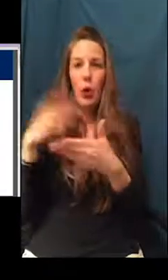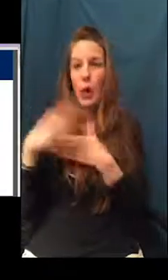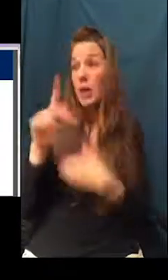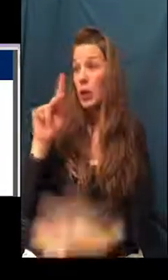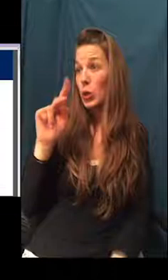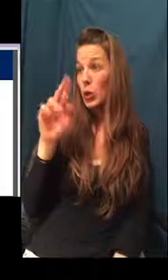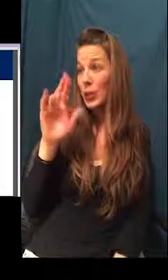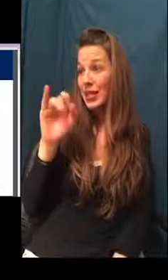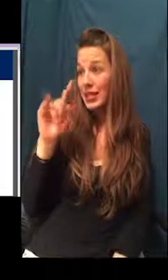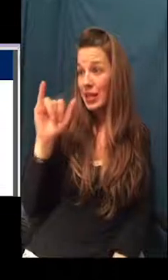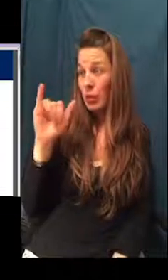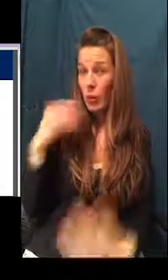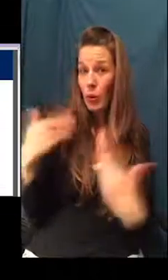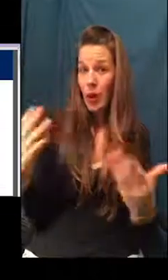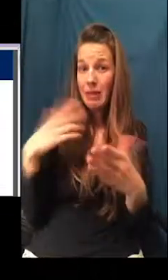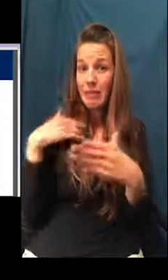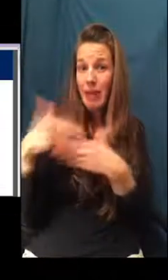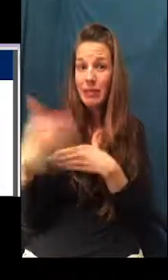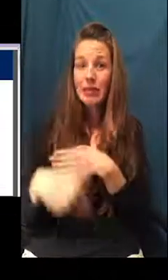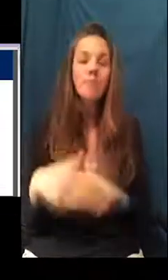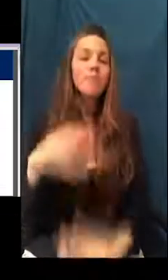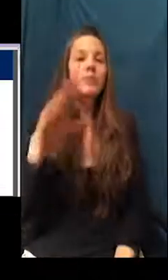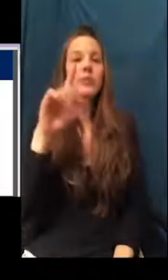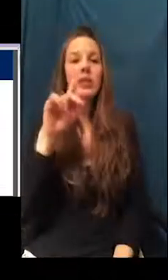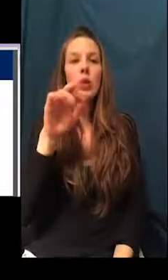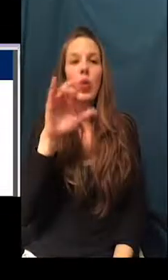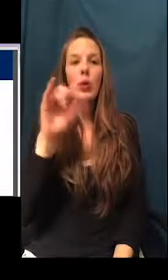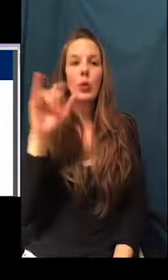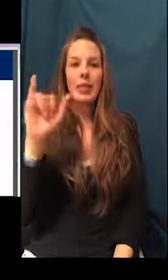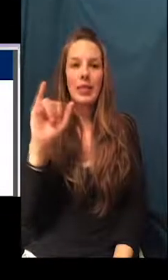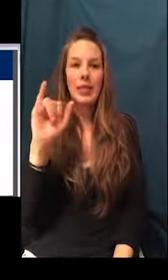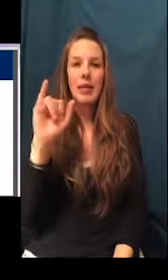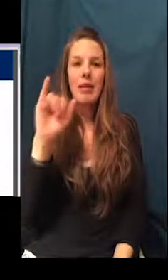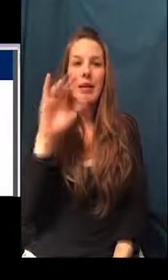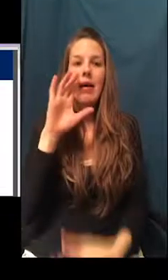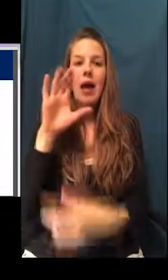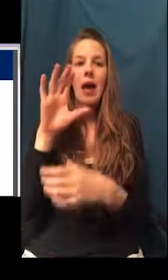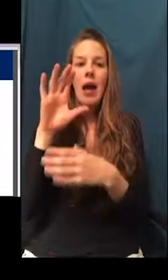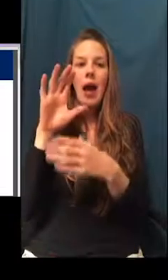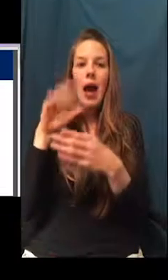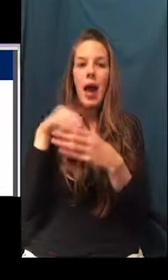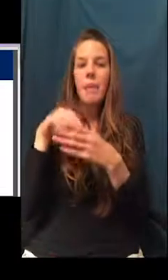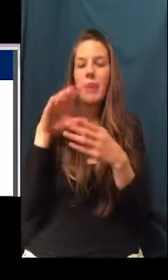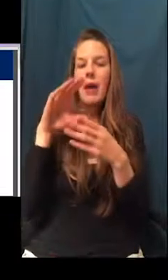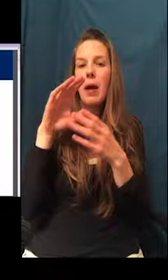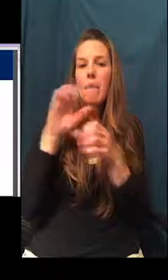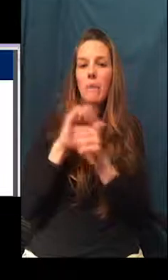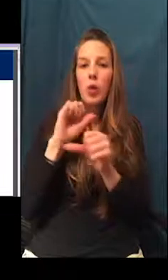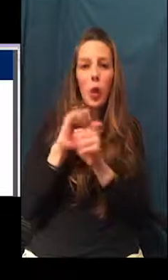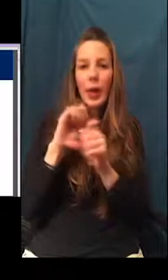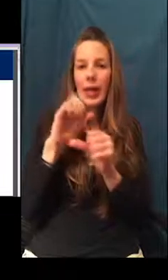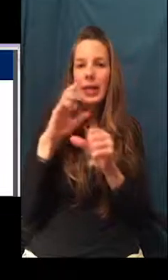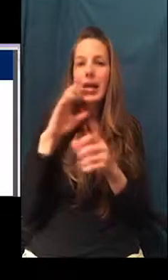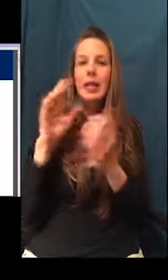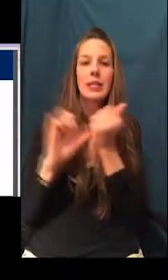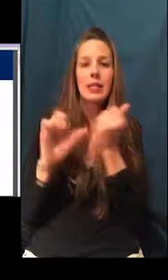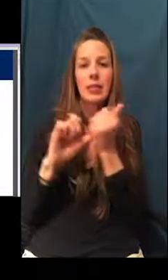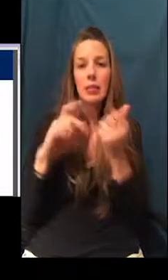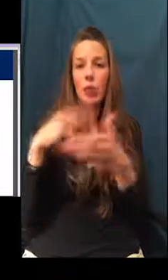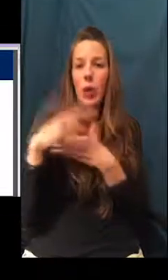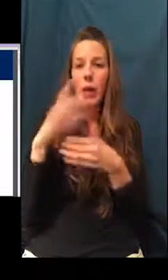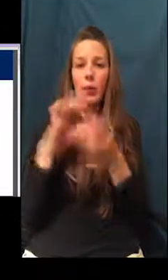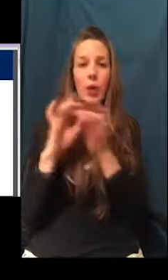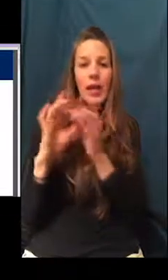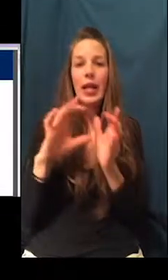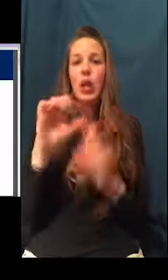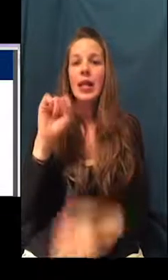Christy, would you like to go next? Yes, I'm Christy Aquino. I am the Employee Assistance Program Coordinator at St. Luke's